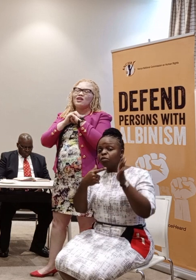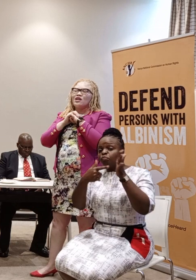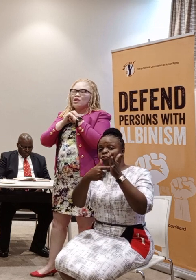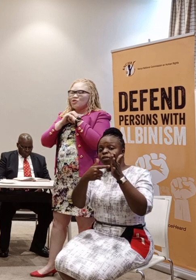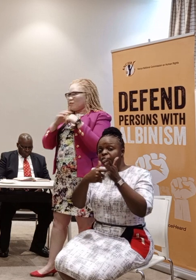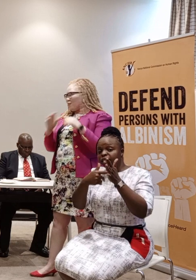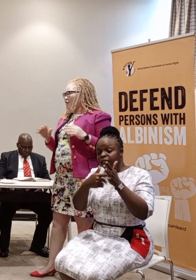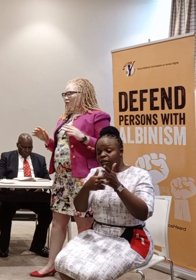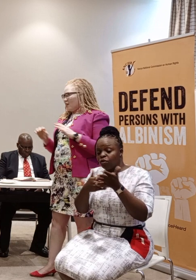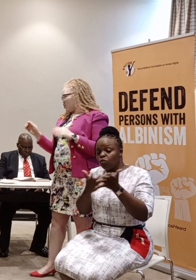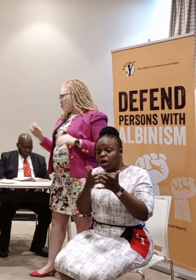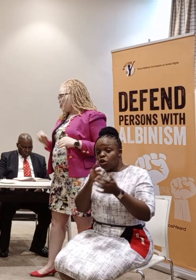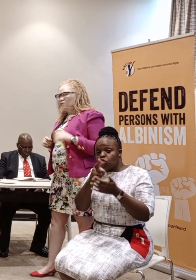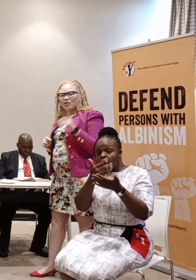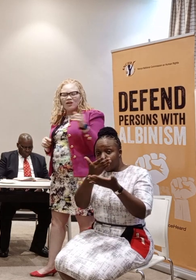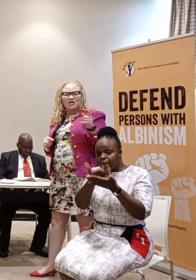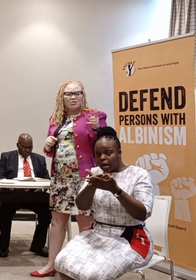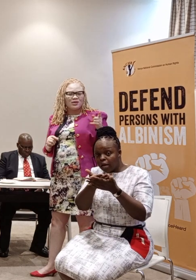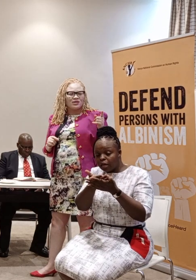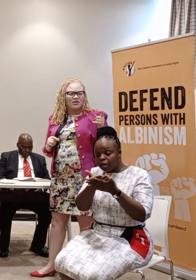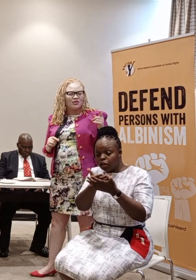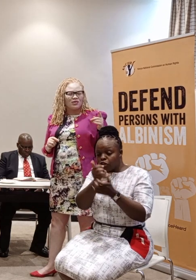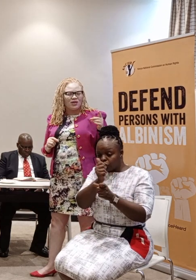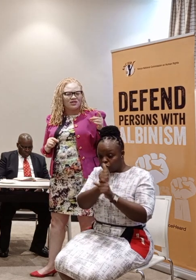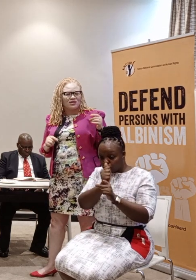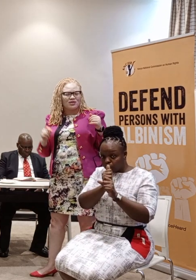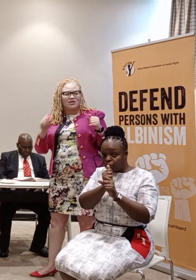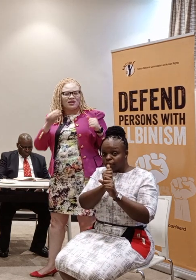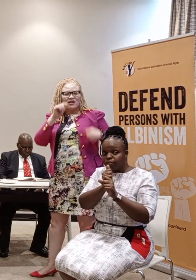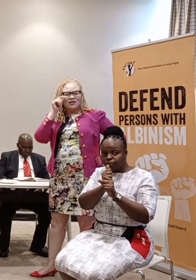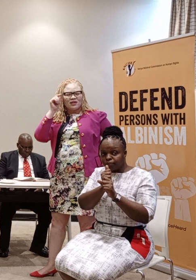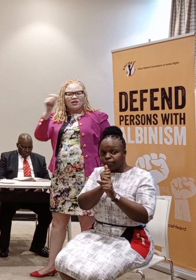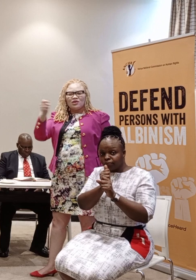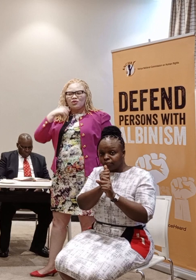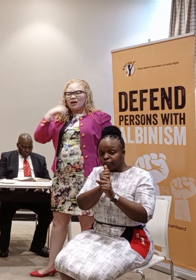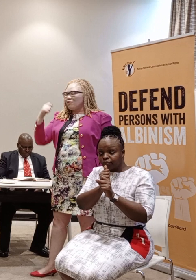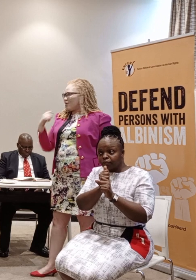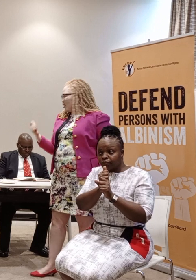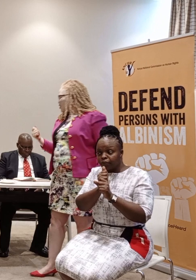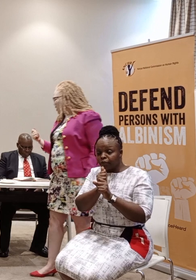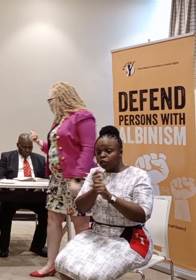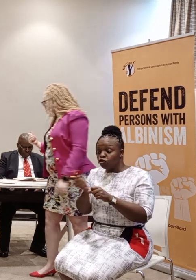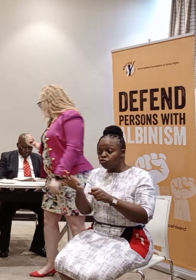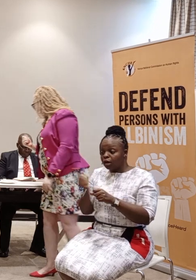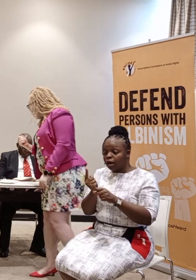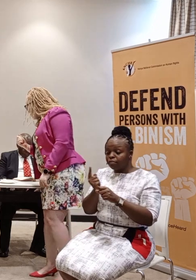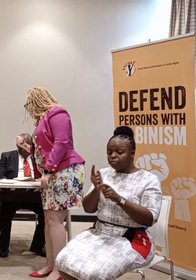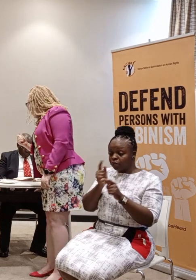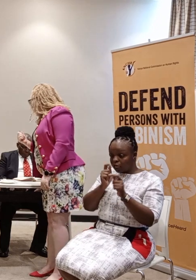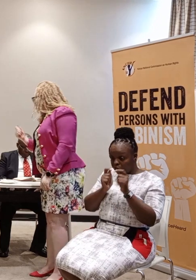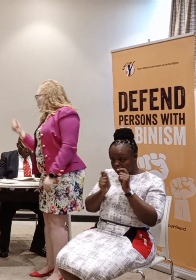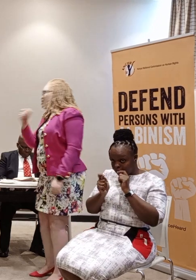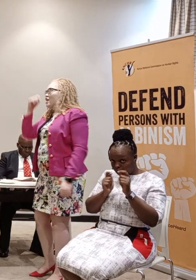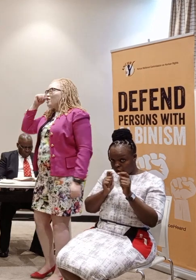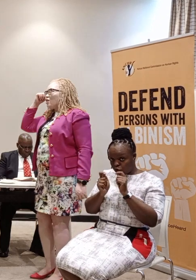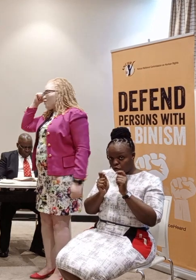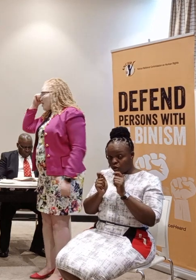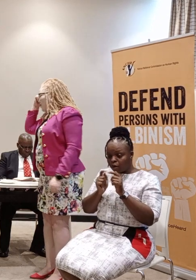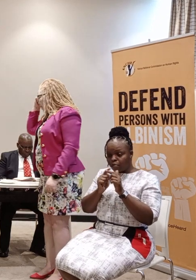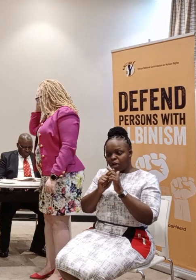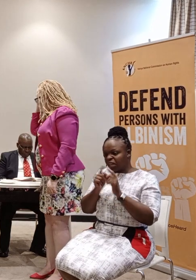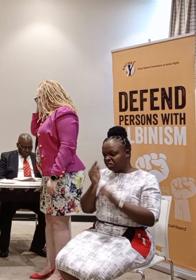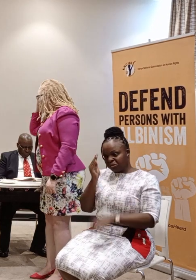like, you apply for a job, you called it positive, you called it what? Like, you come for the interview, but they